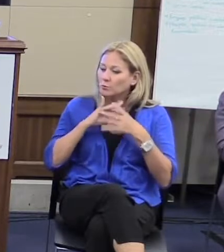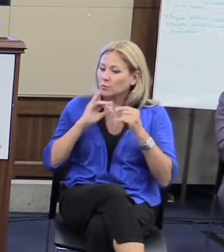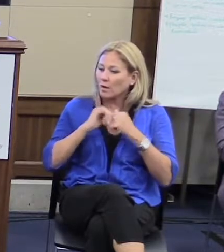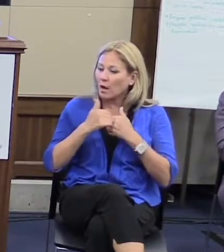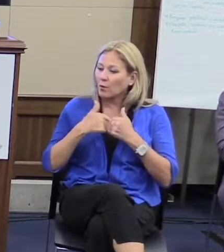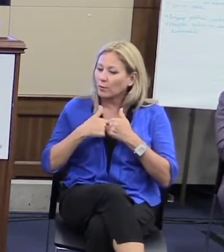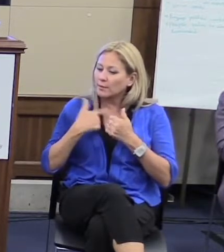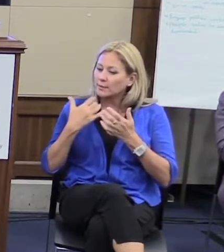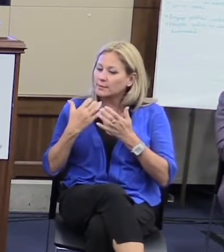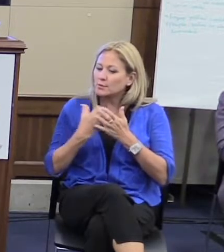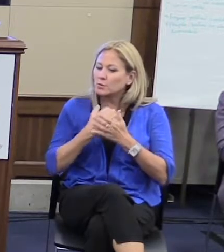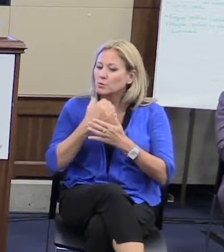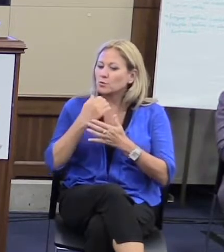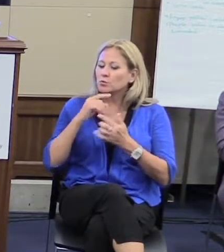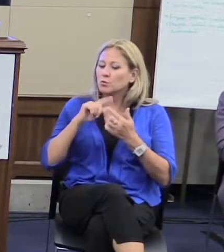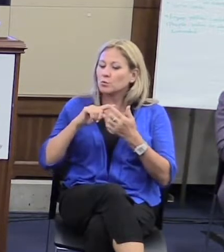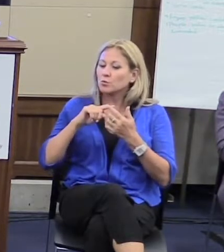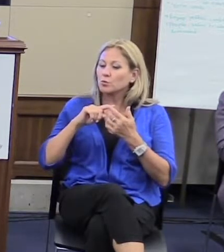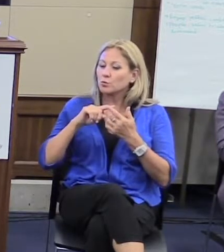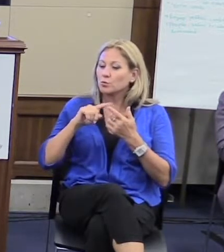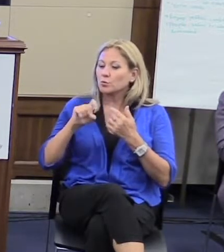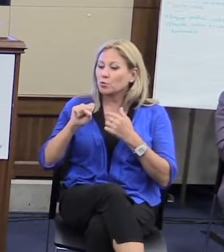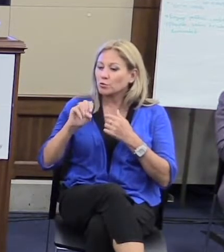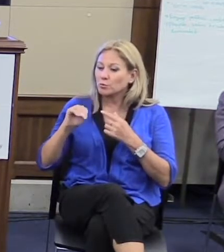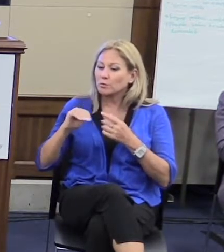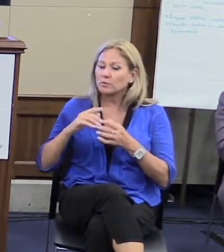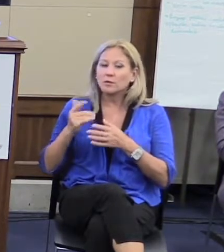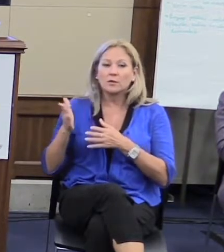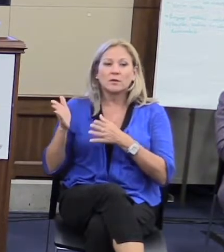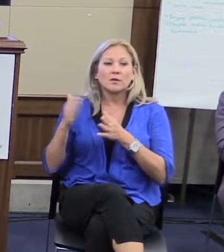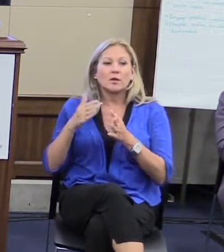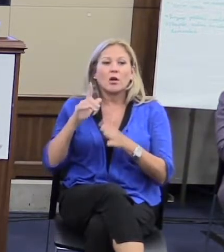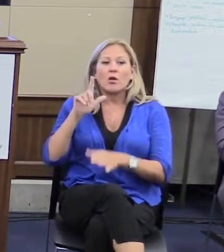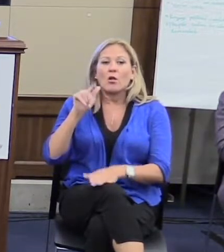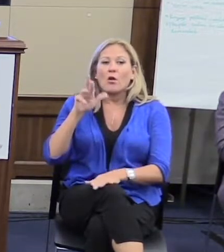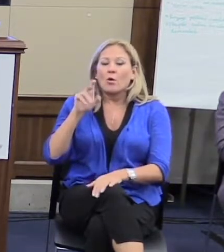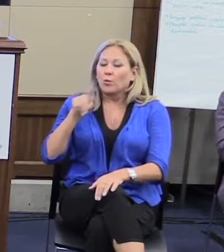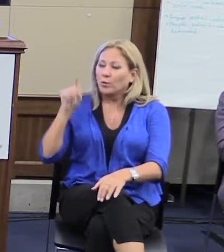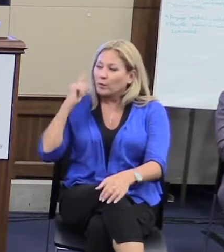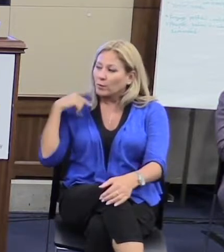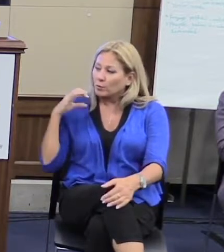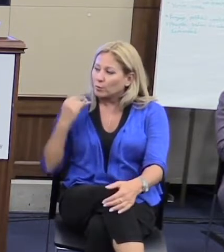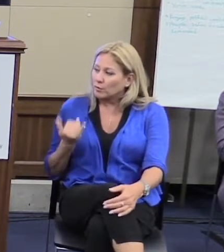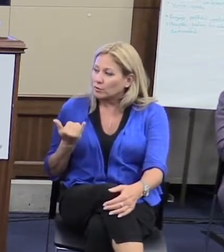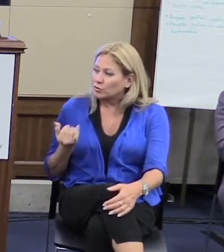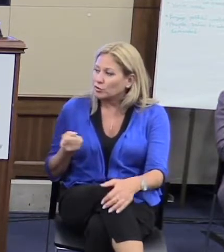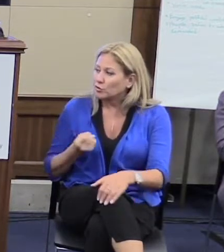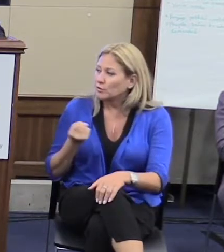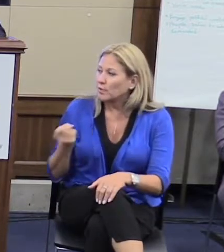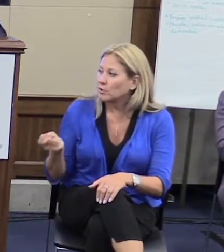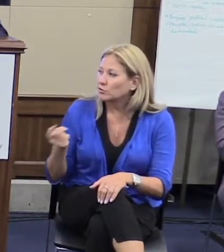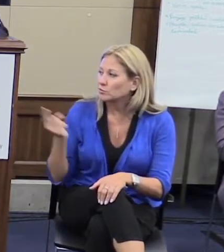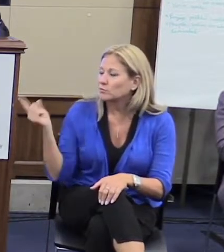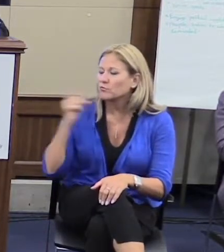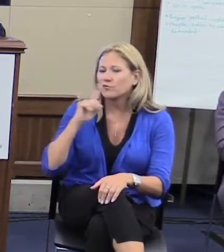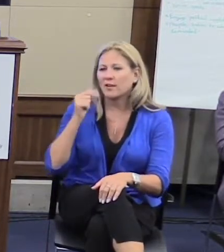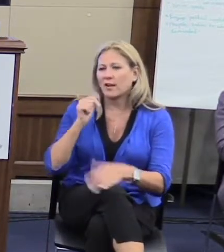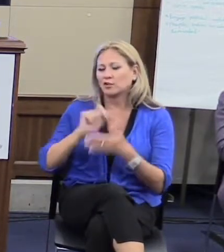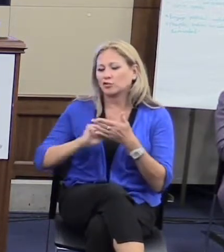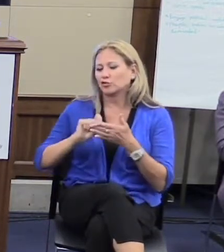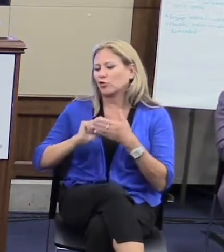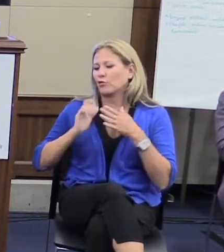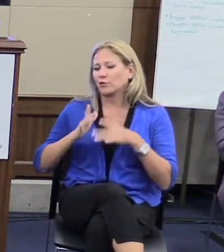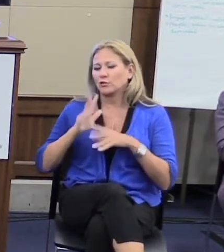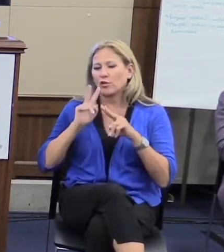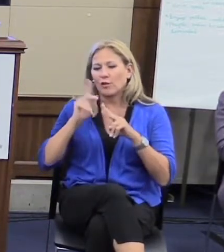leverage the tools of digital media, which will segue to Lauren. What do you think we can do for this year and next year? Well, any journalist is always